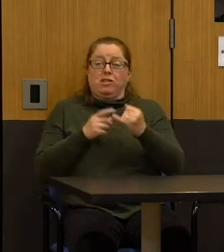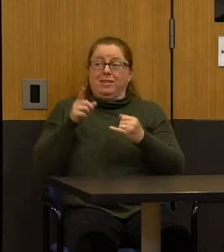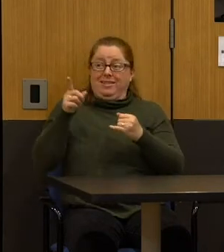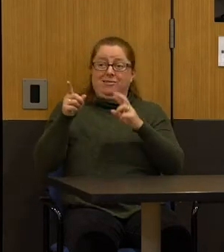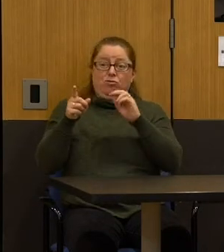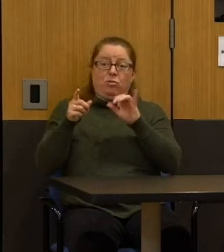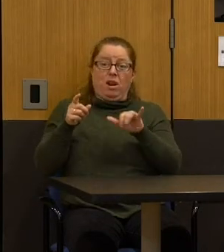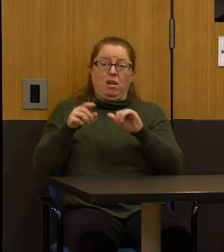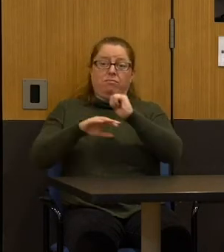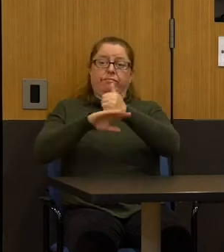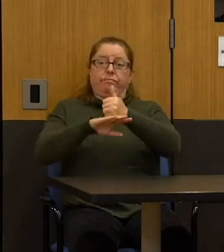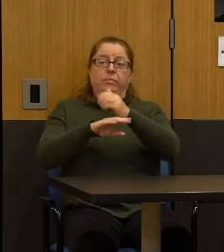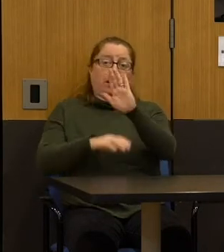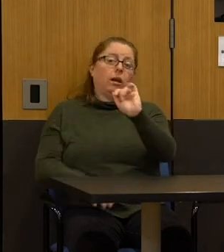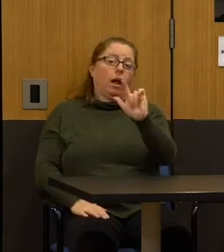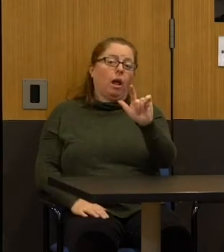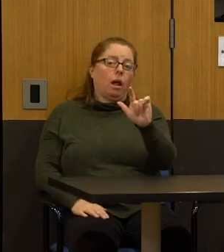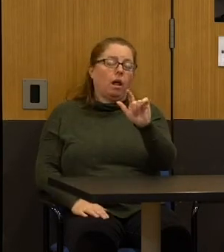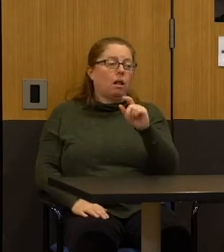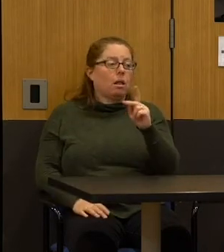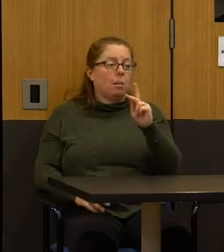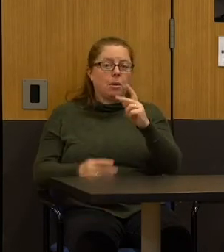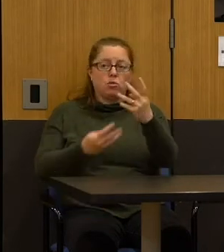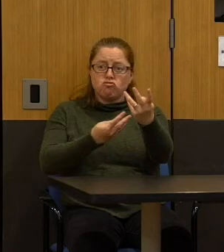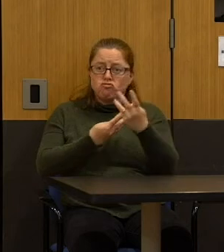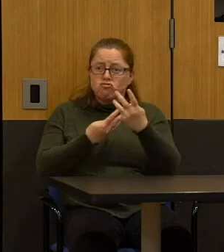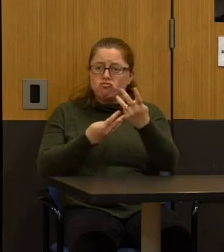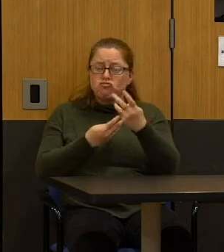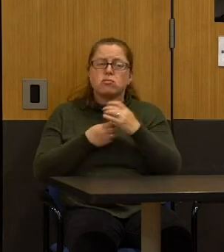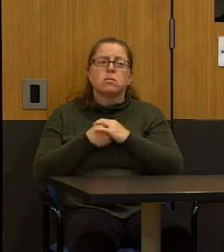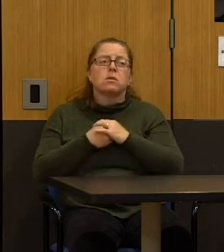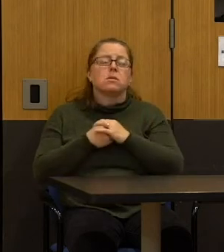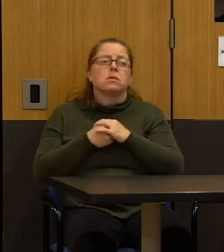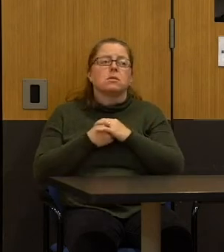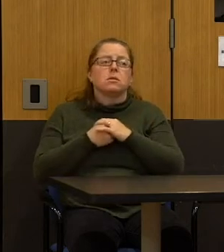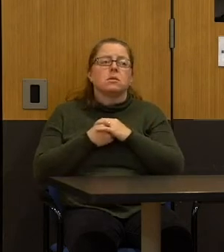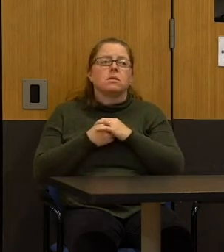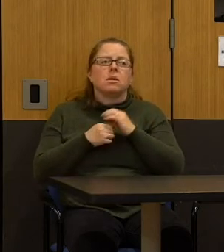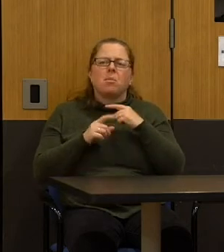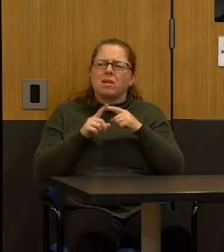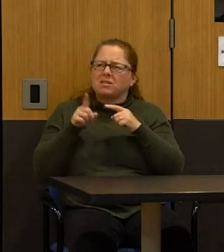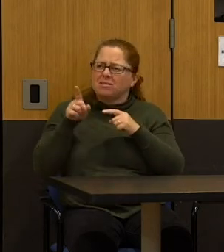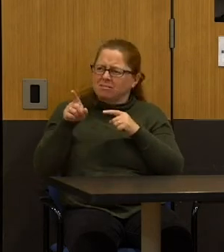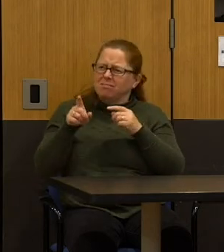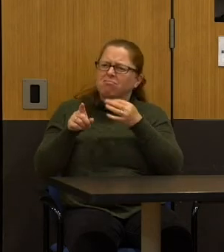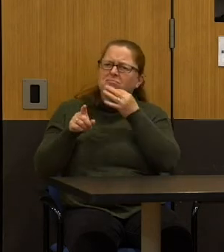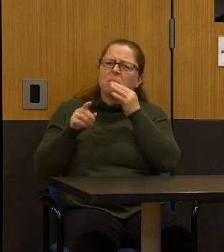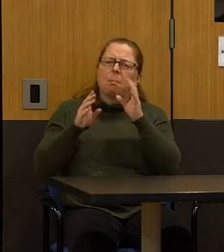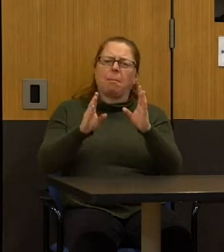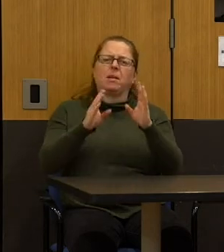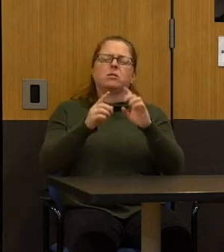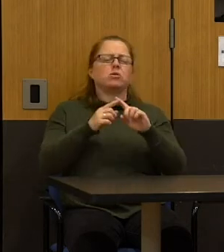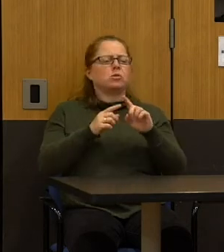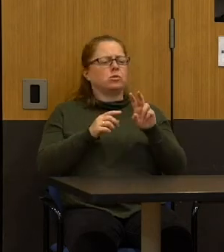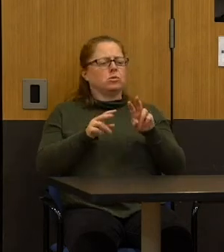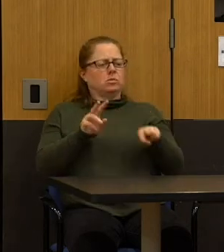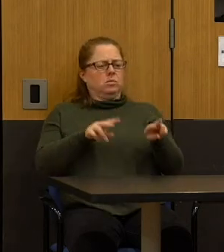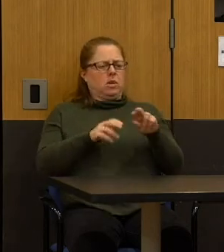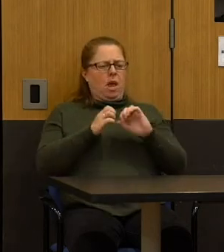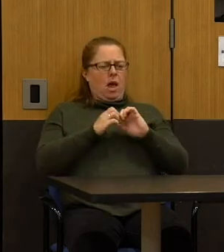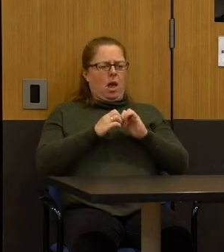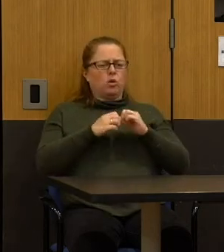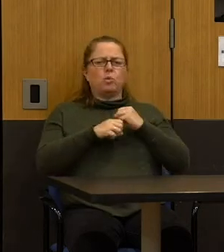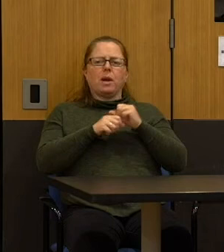had at Cal where folks are coming in, but also that, you know, you paid attention to like how to make an